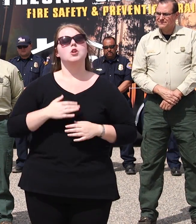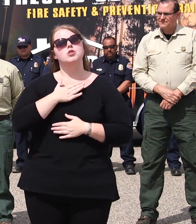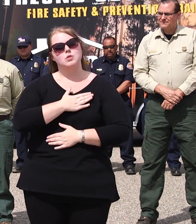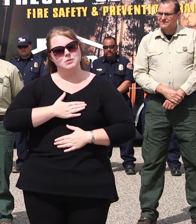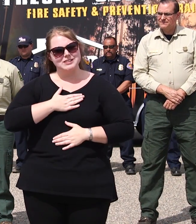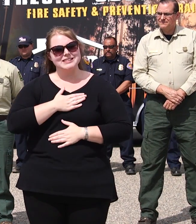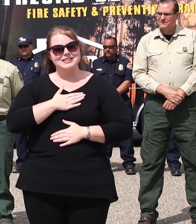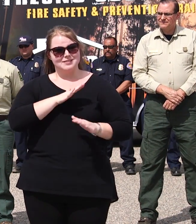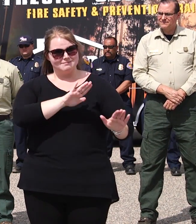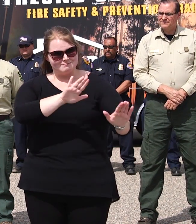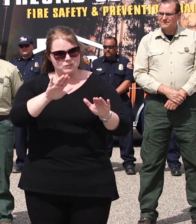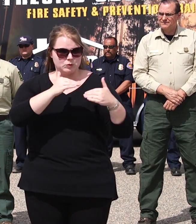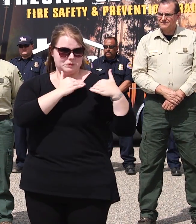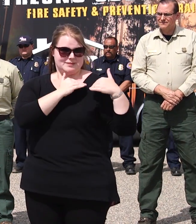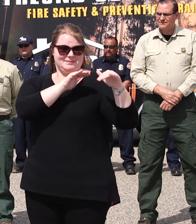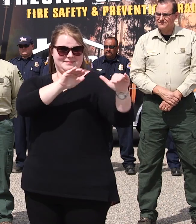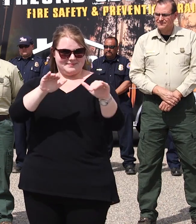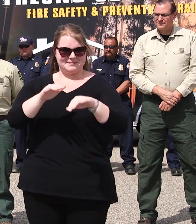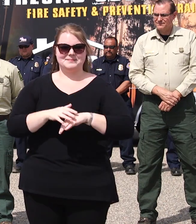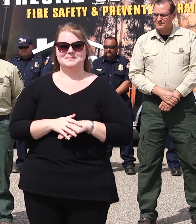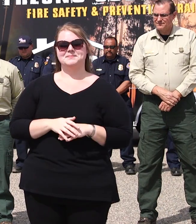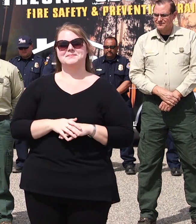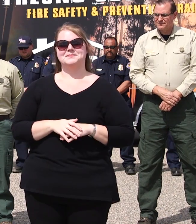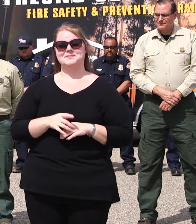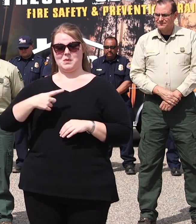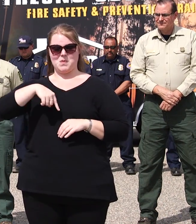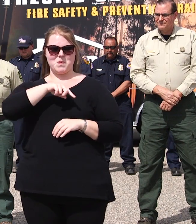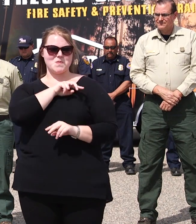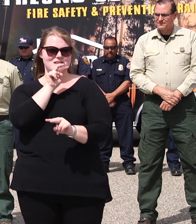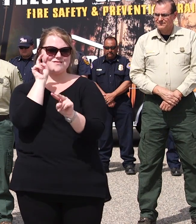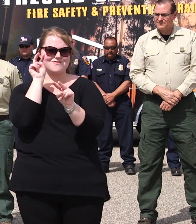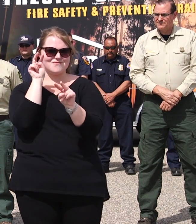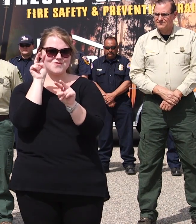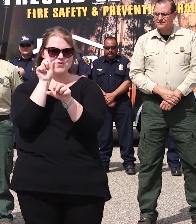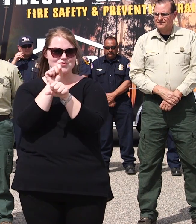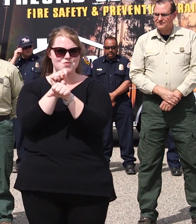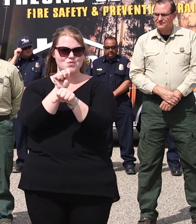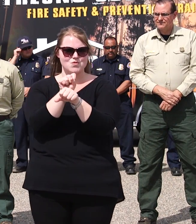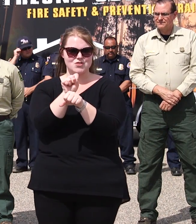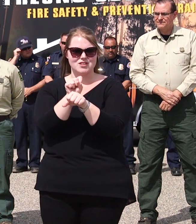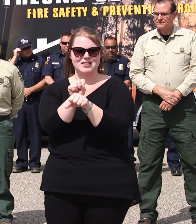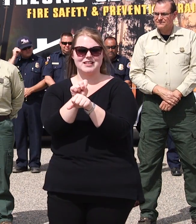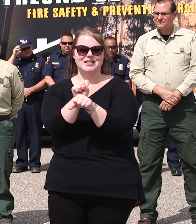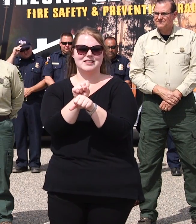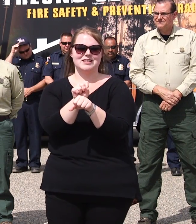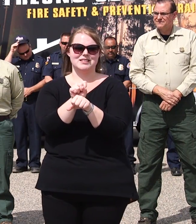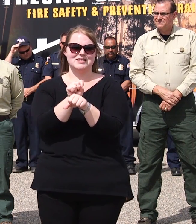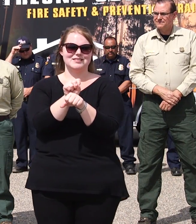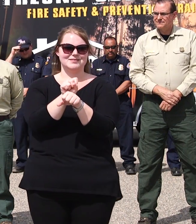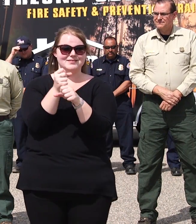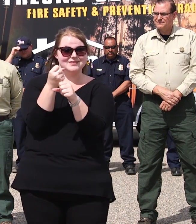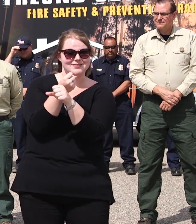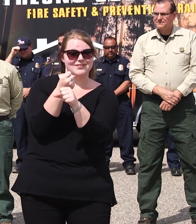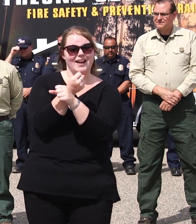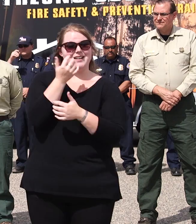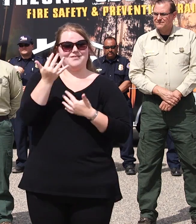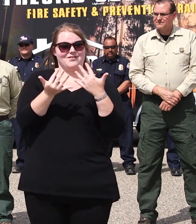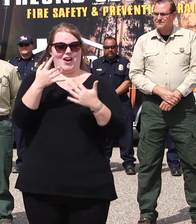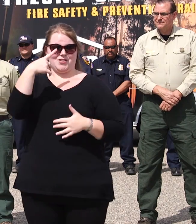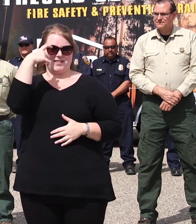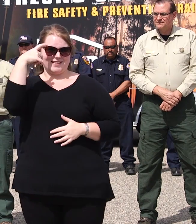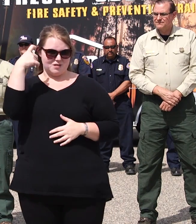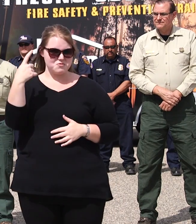part. We look forward to working and fighting fire this